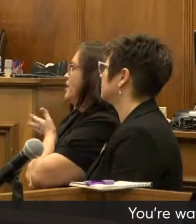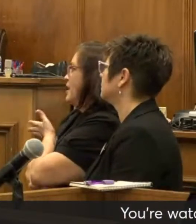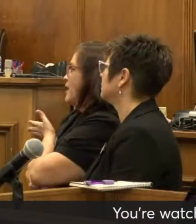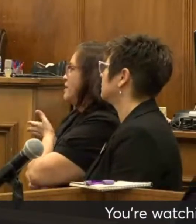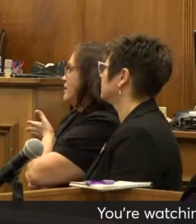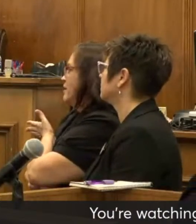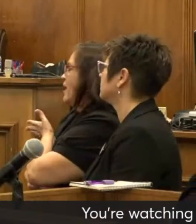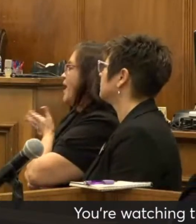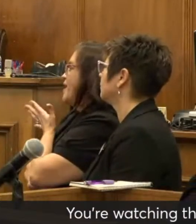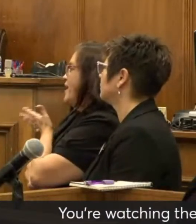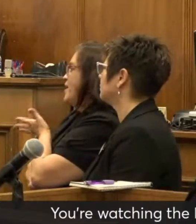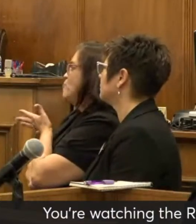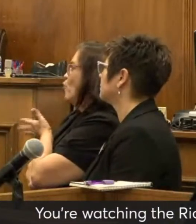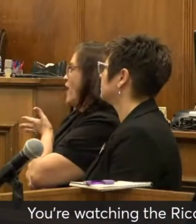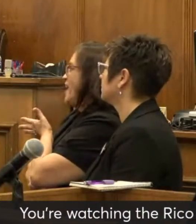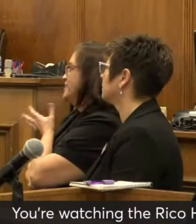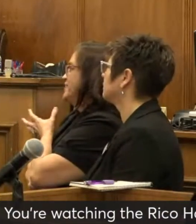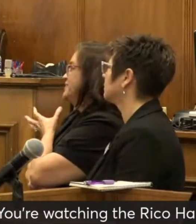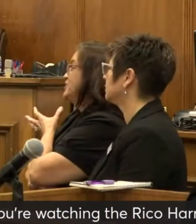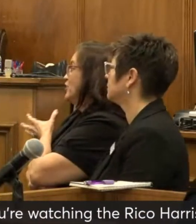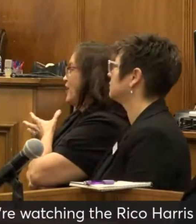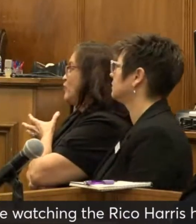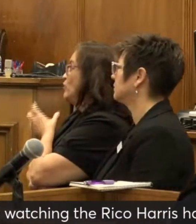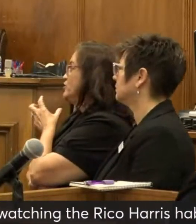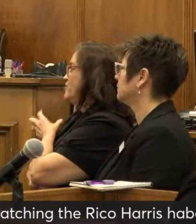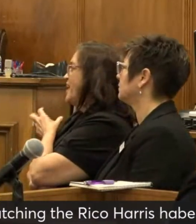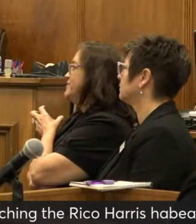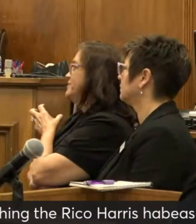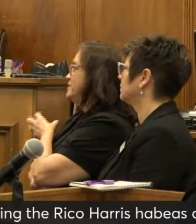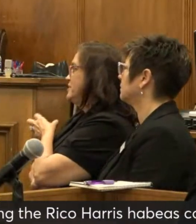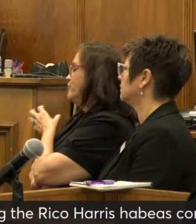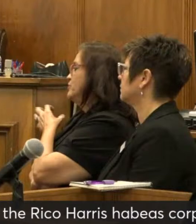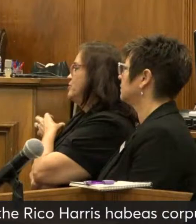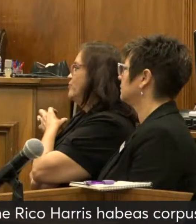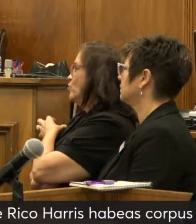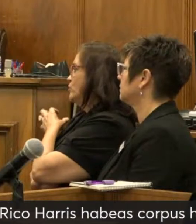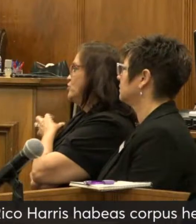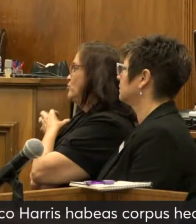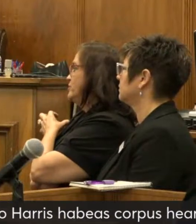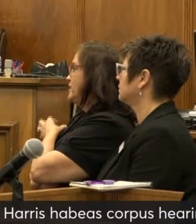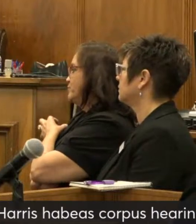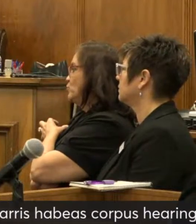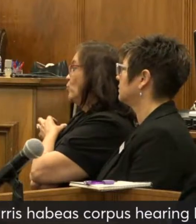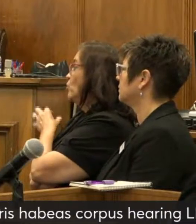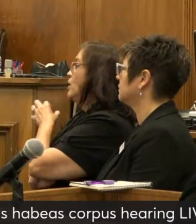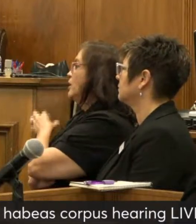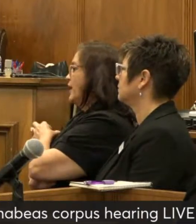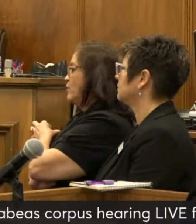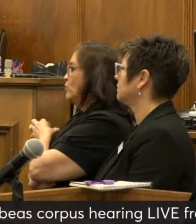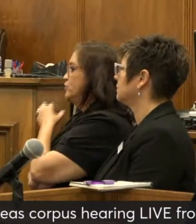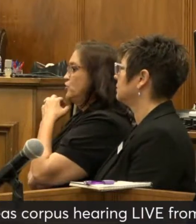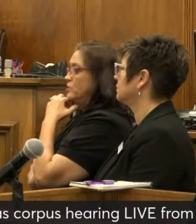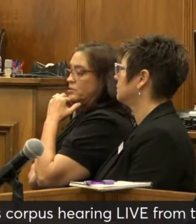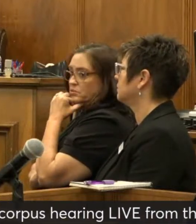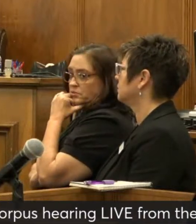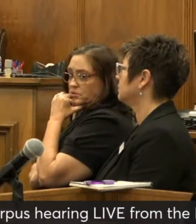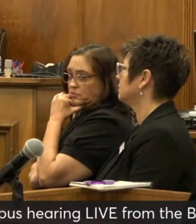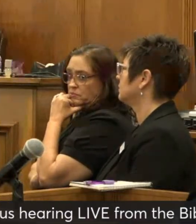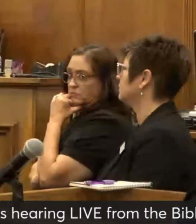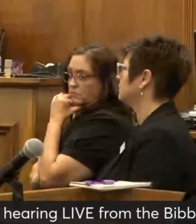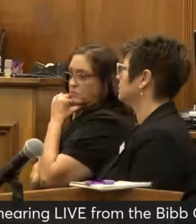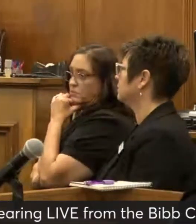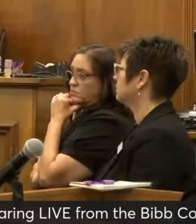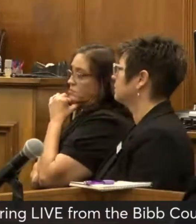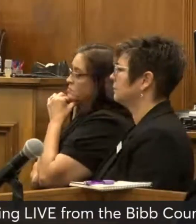option. I had more access to language. That's the difference of going to the deaf school, language.